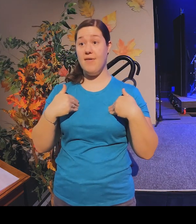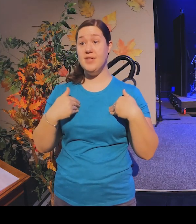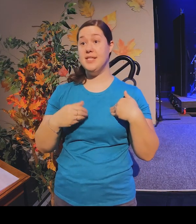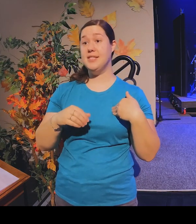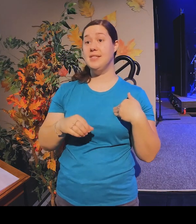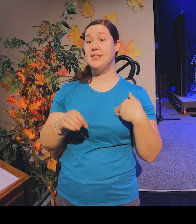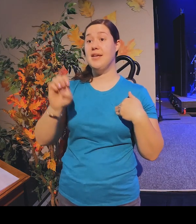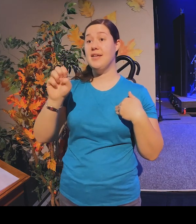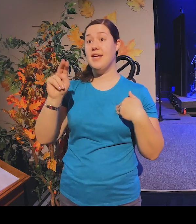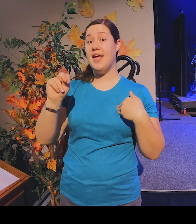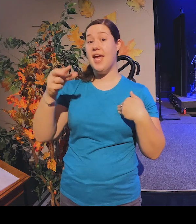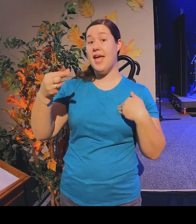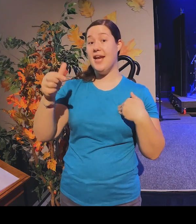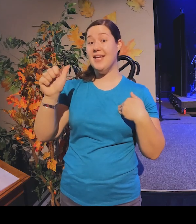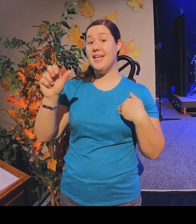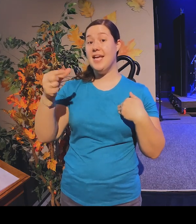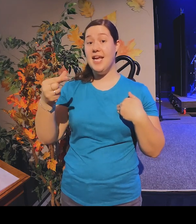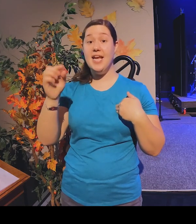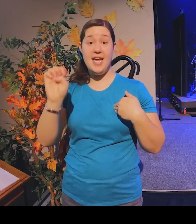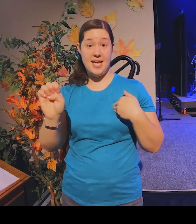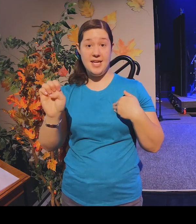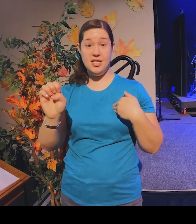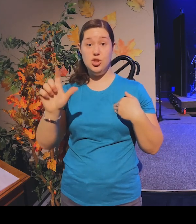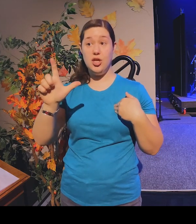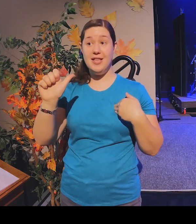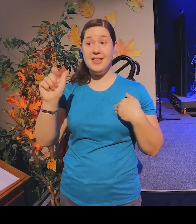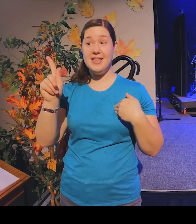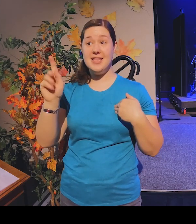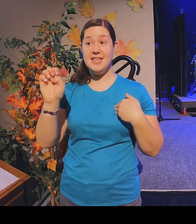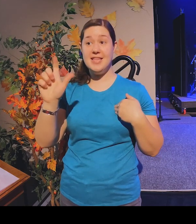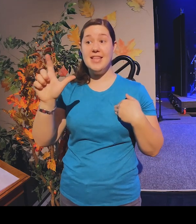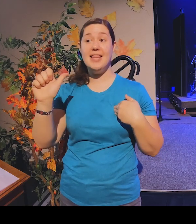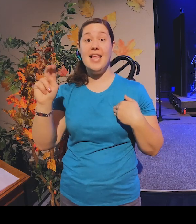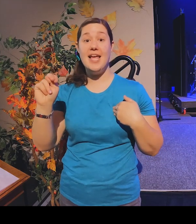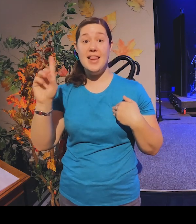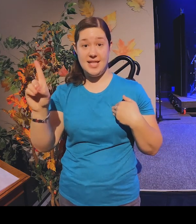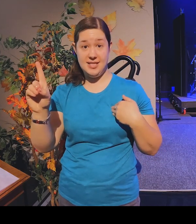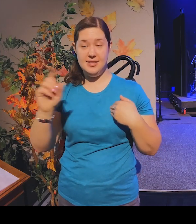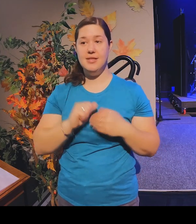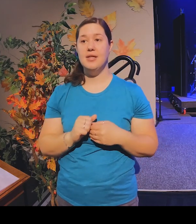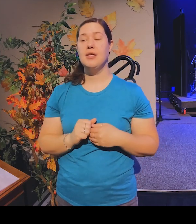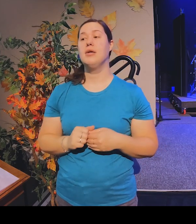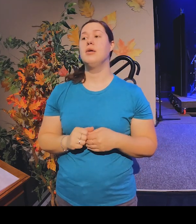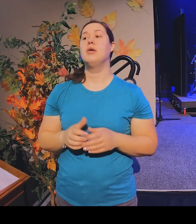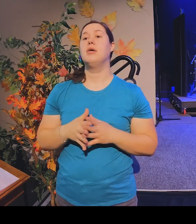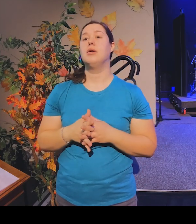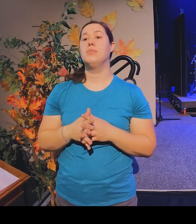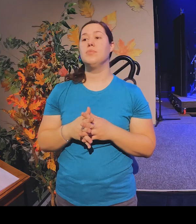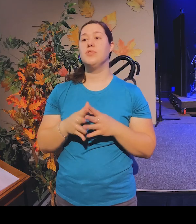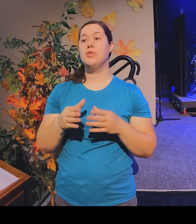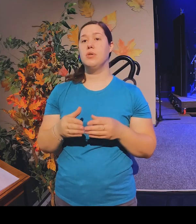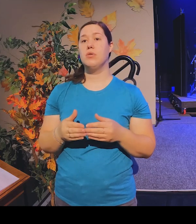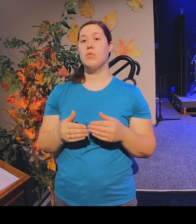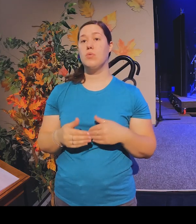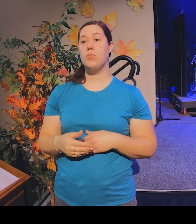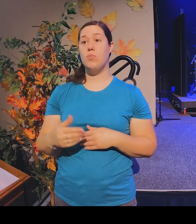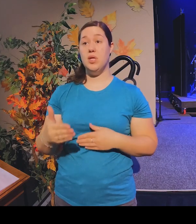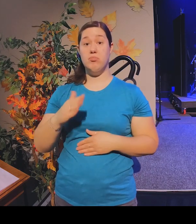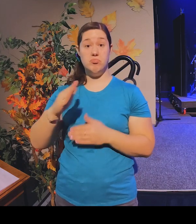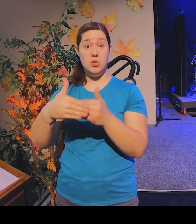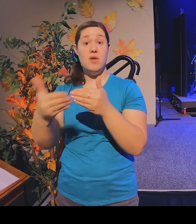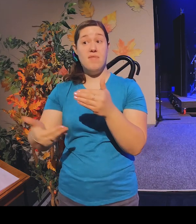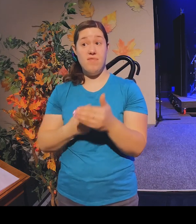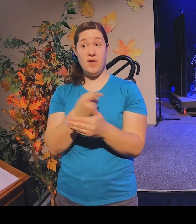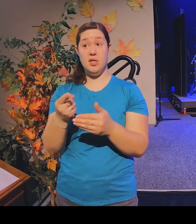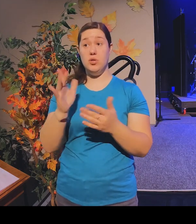in relationship with the neighborhood in our community. That will be coming up. We invite you to contact Forrest White, who is our director